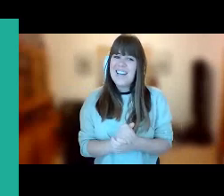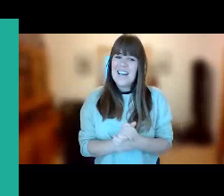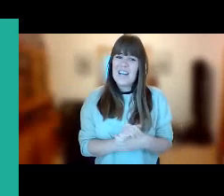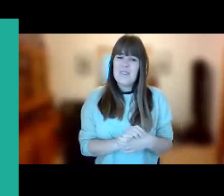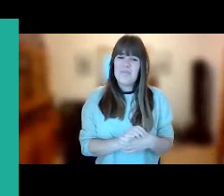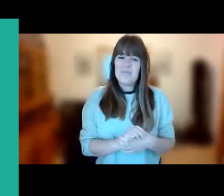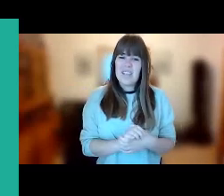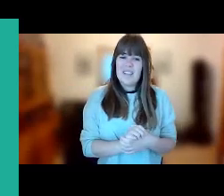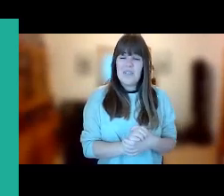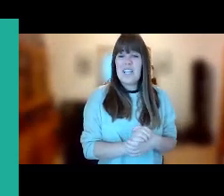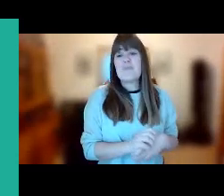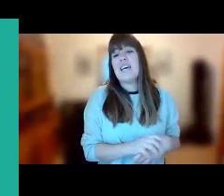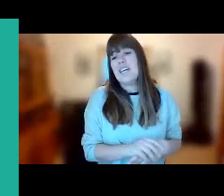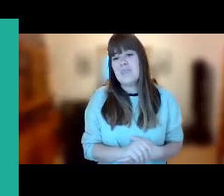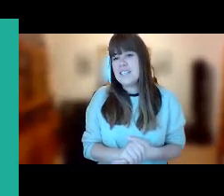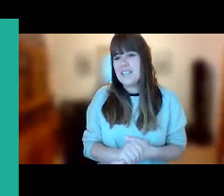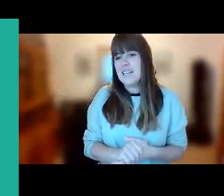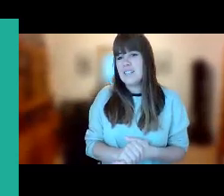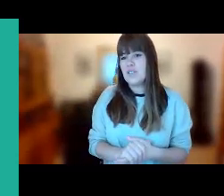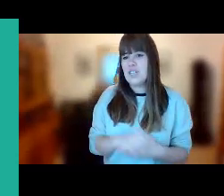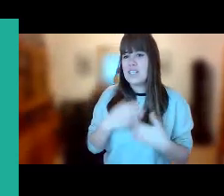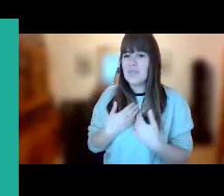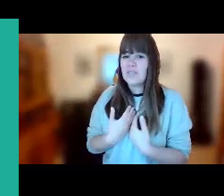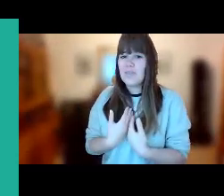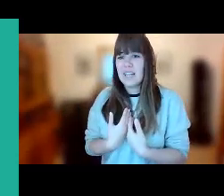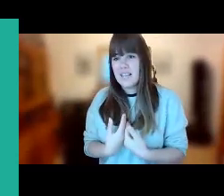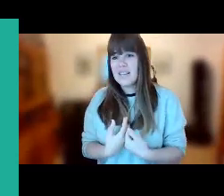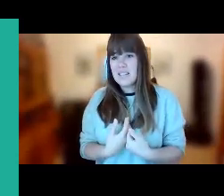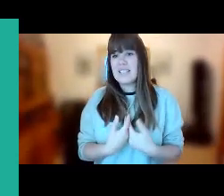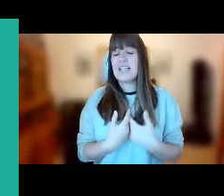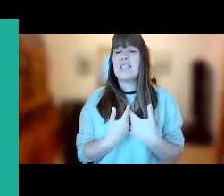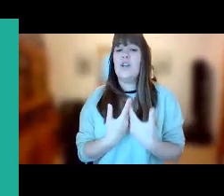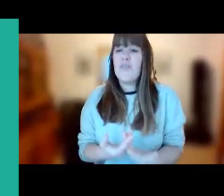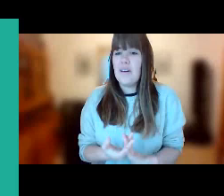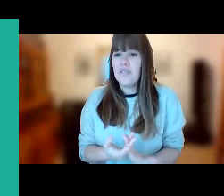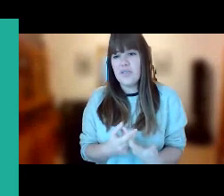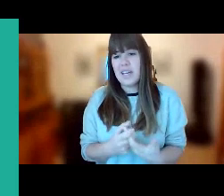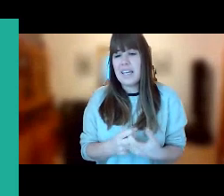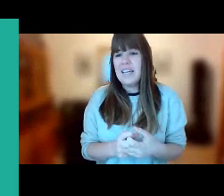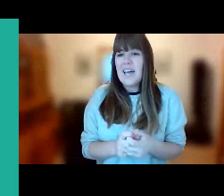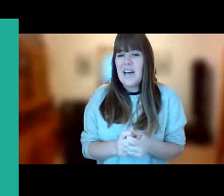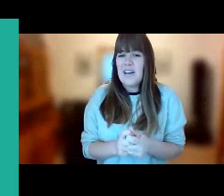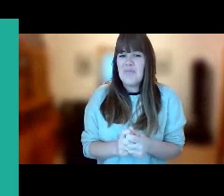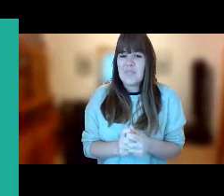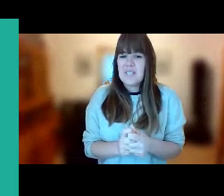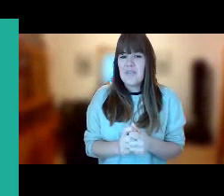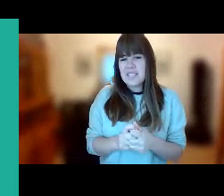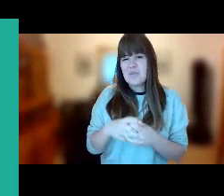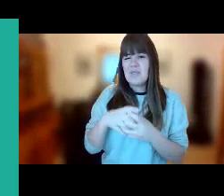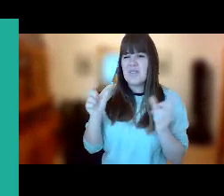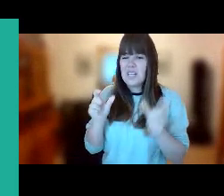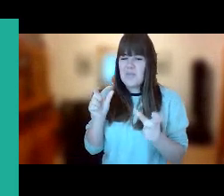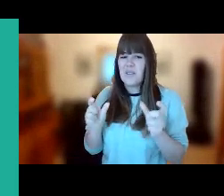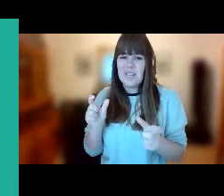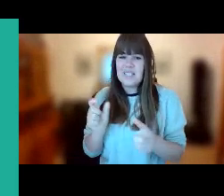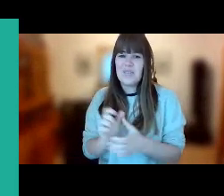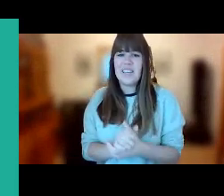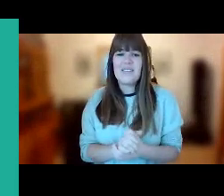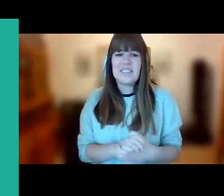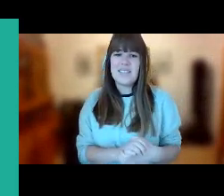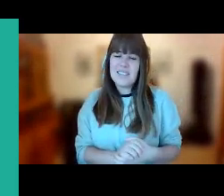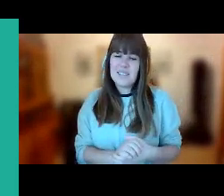lot, really upset him, and he said that it's not just something for me, like that takes a lot of effort for me. So I think sometimes just thinking about